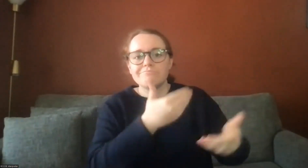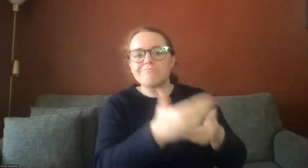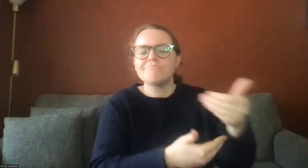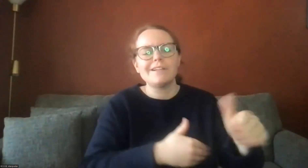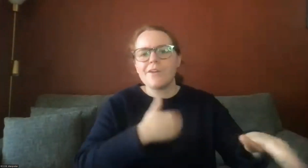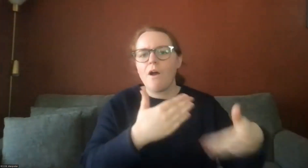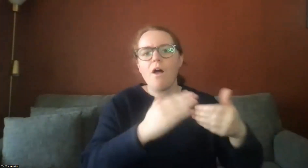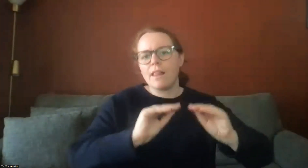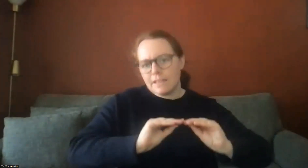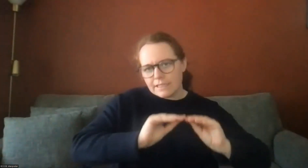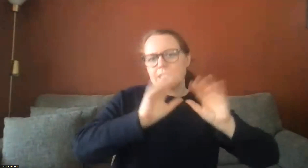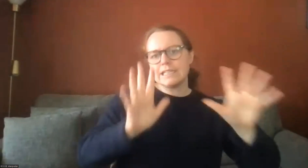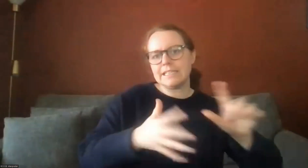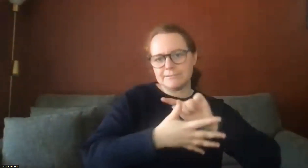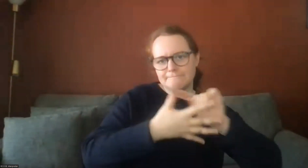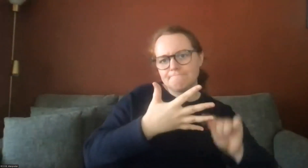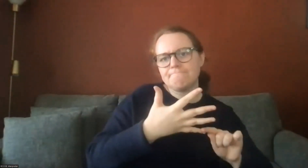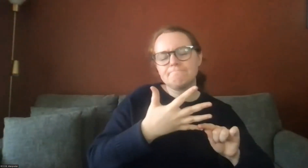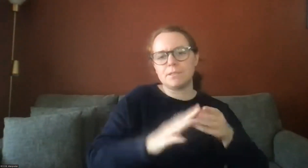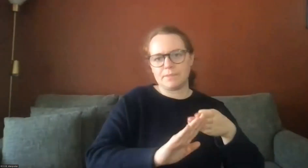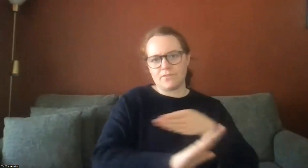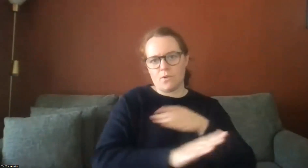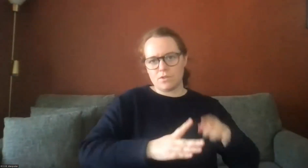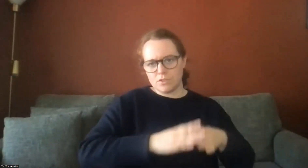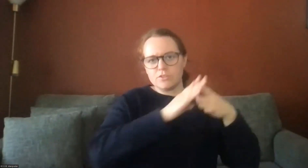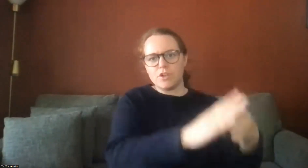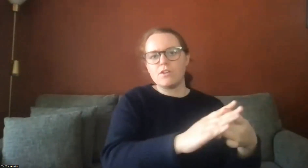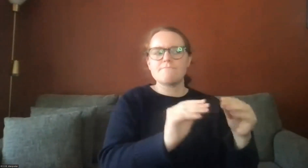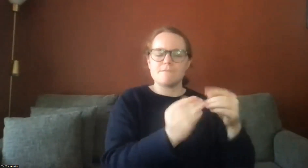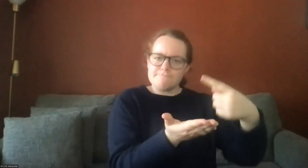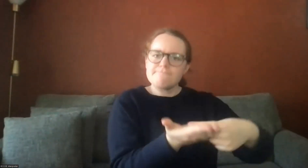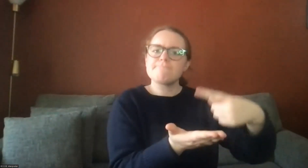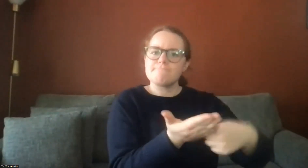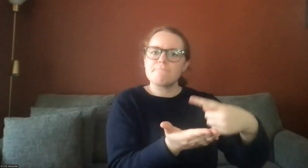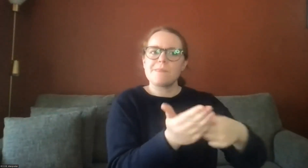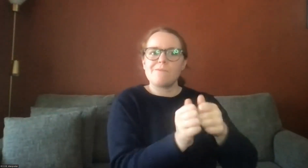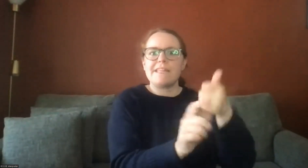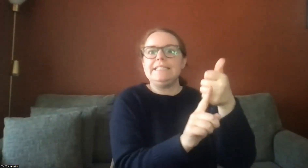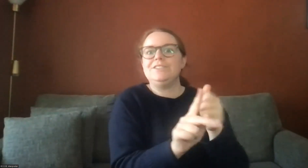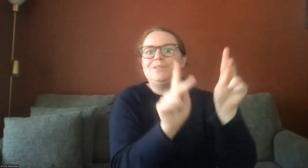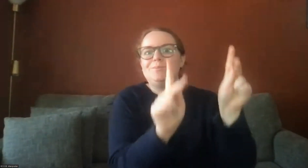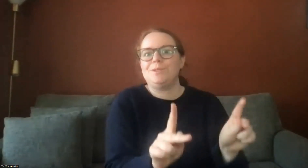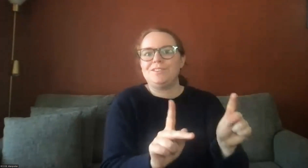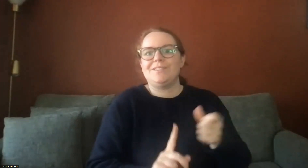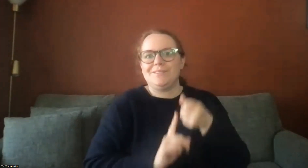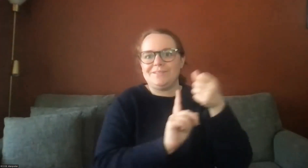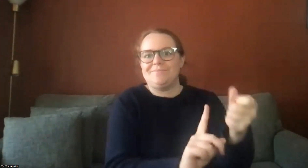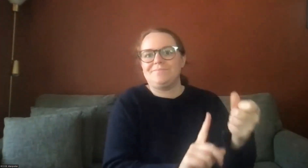different elements would be very clear and discussed thoroughly with each entrepreneur once you're accepted into the program.